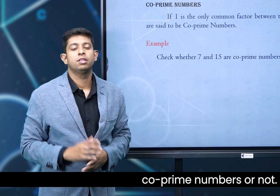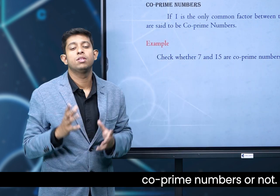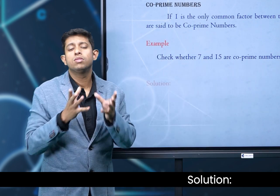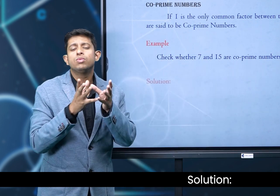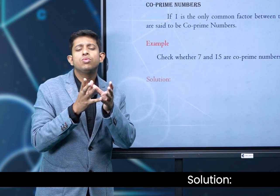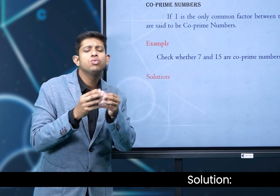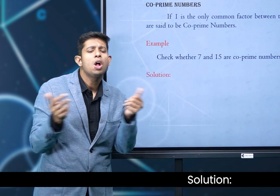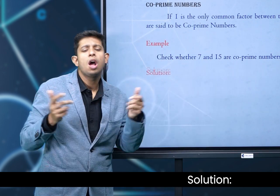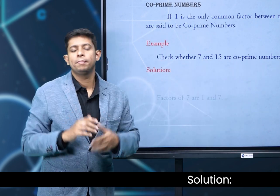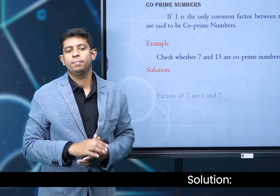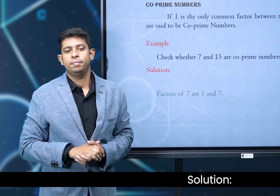Solution: